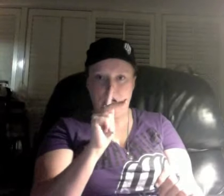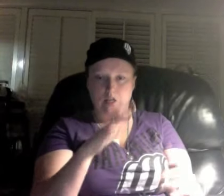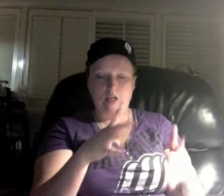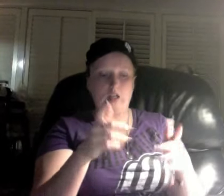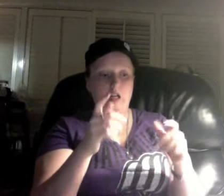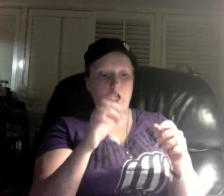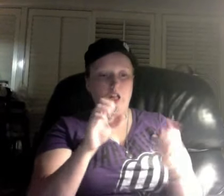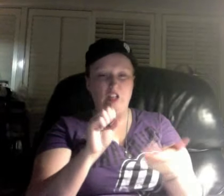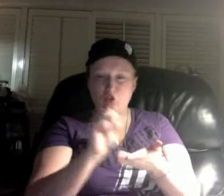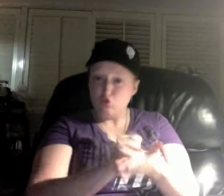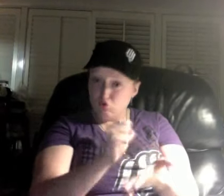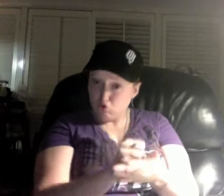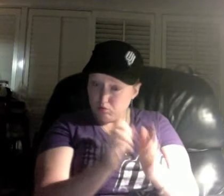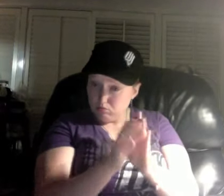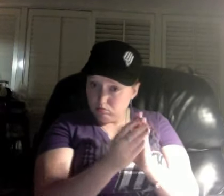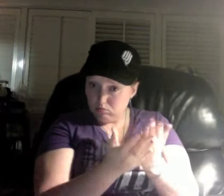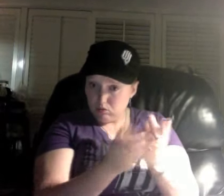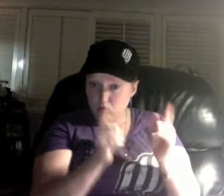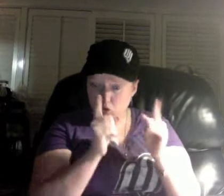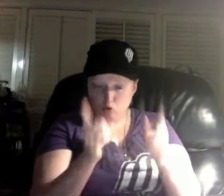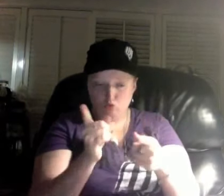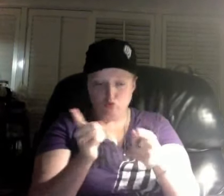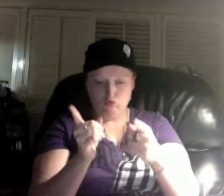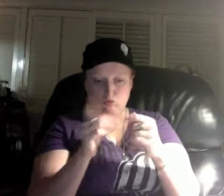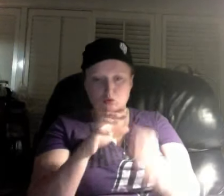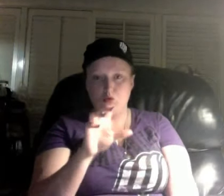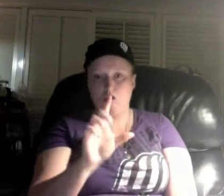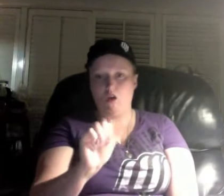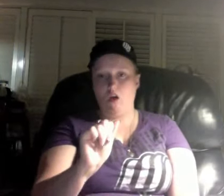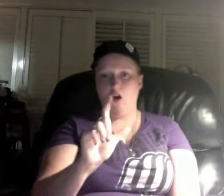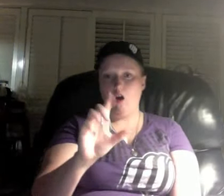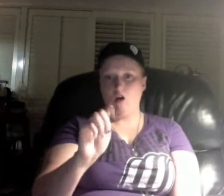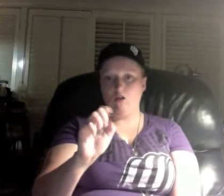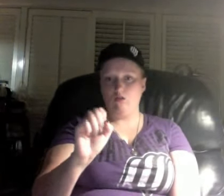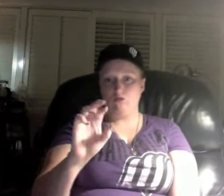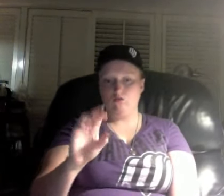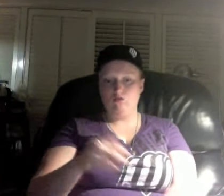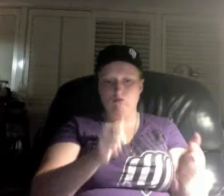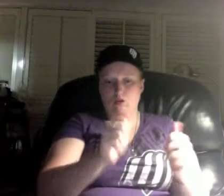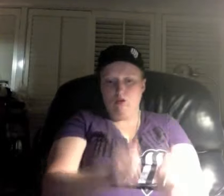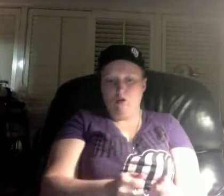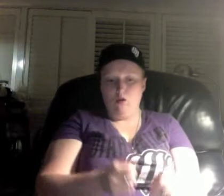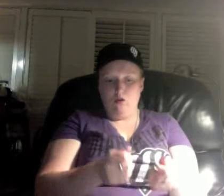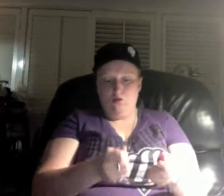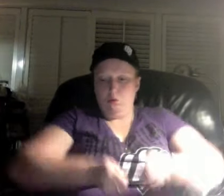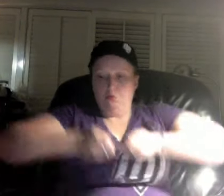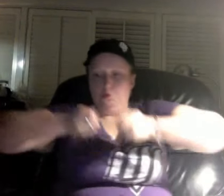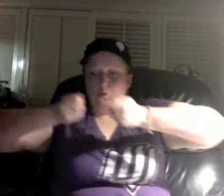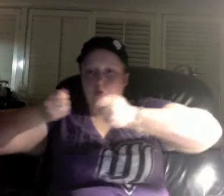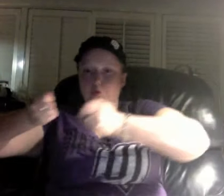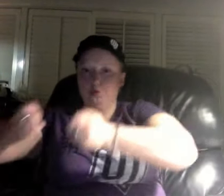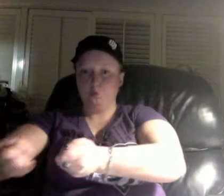And after that, I go sit down, and then as soon as the liturgy of the Word starts for